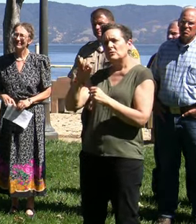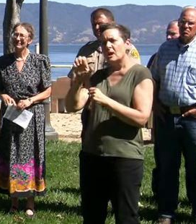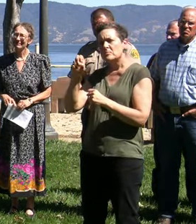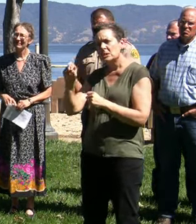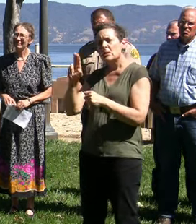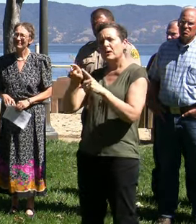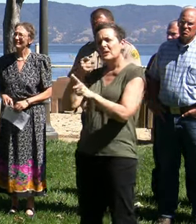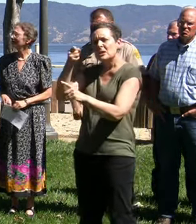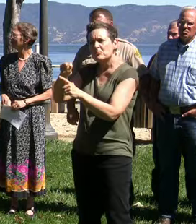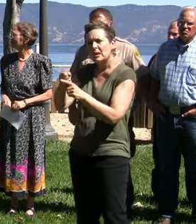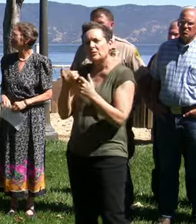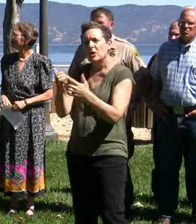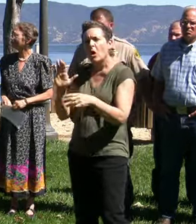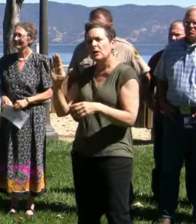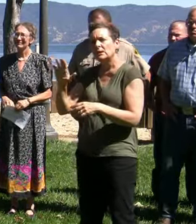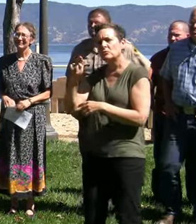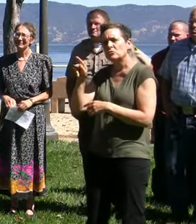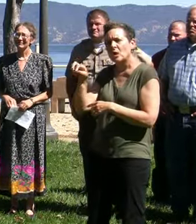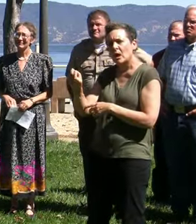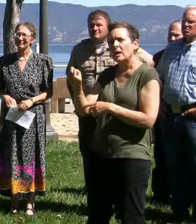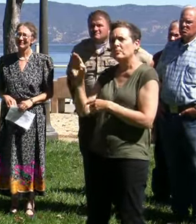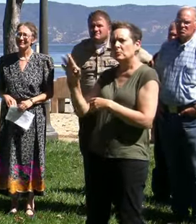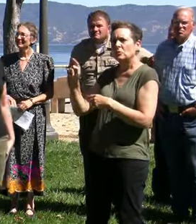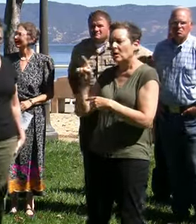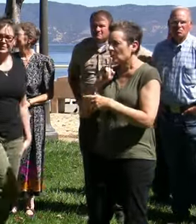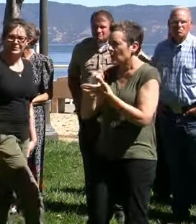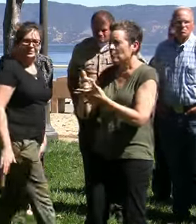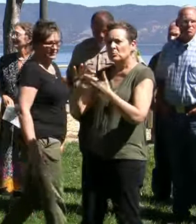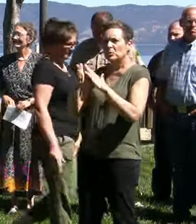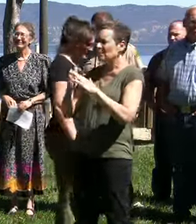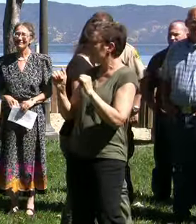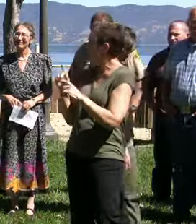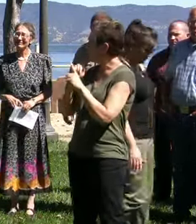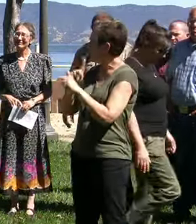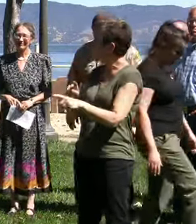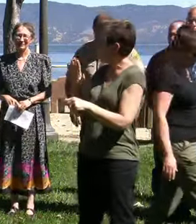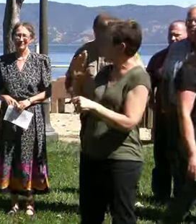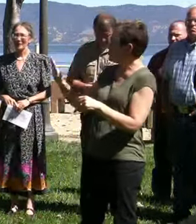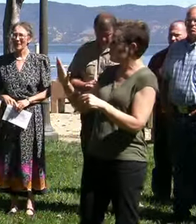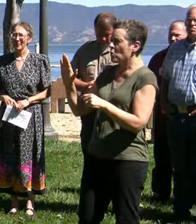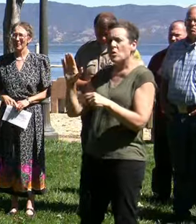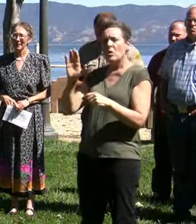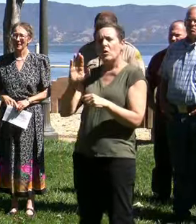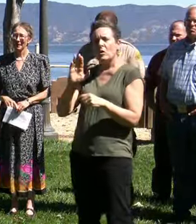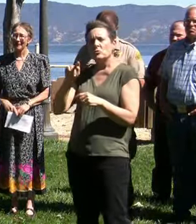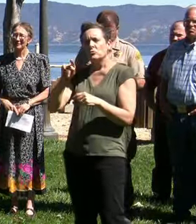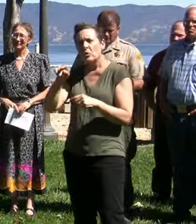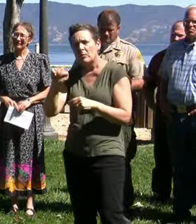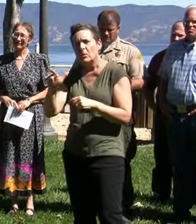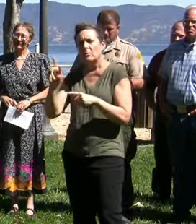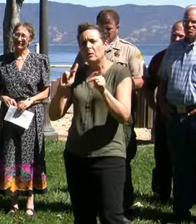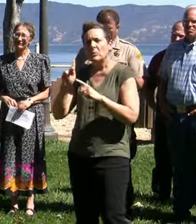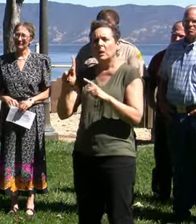on the tribe. You've been very generous helping the community at large. Can you speak a little bit about what your tribal members specifically have dealt with in this